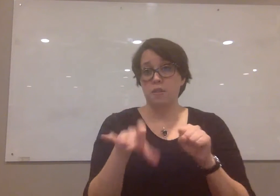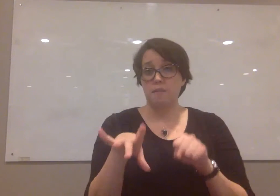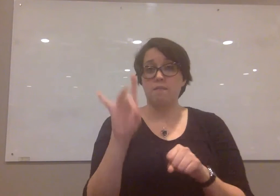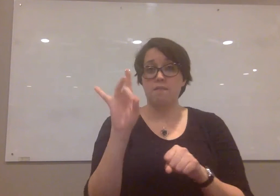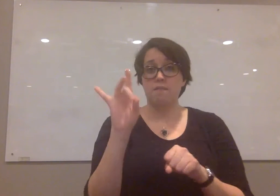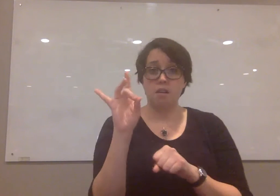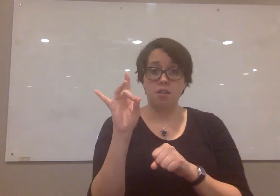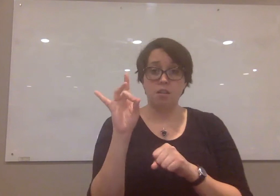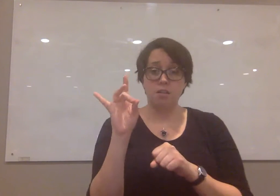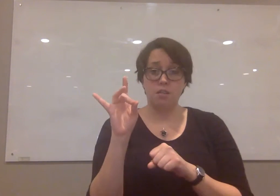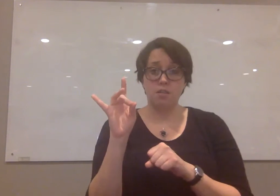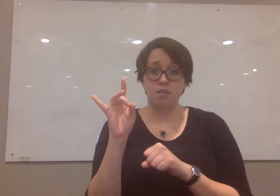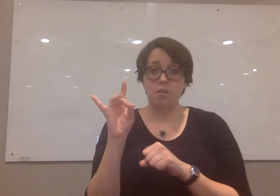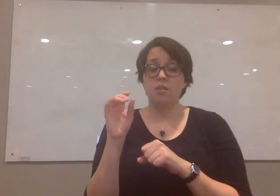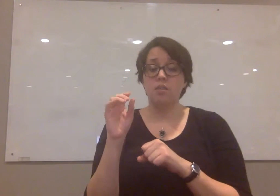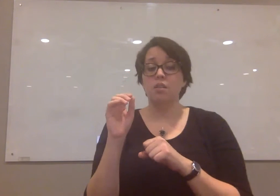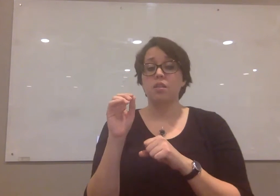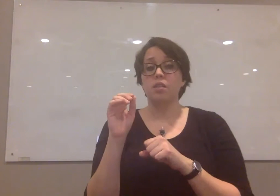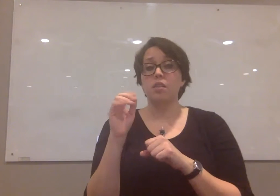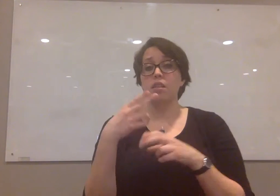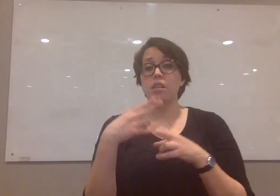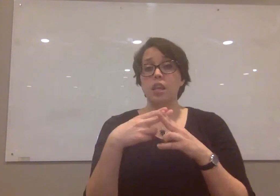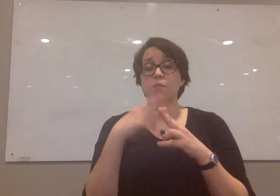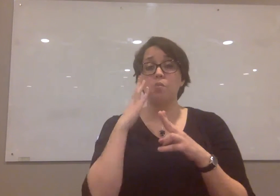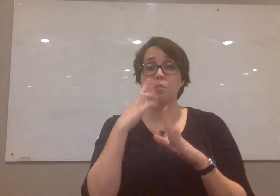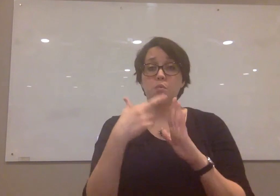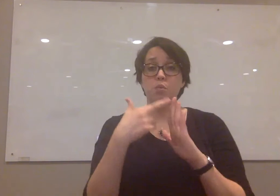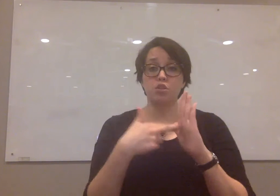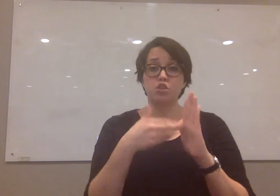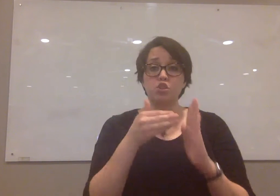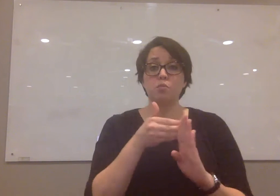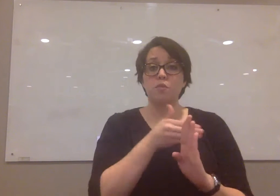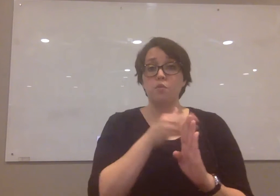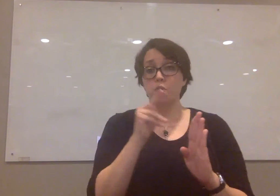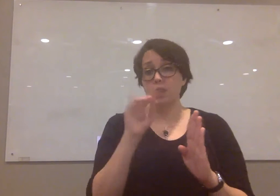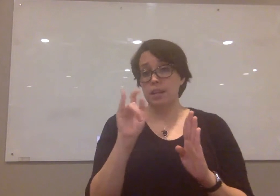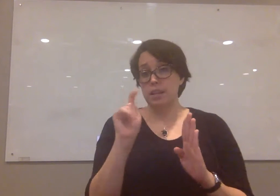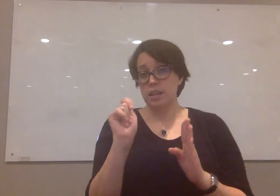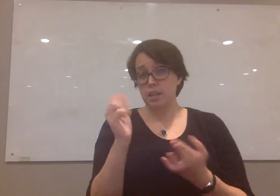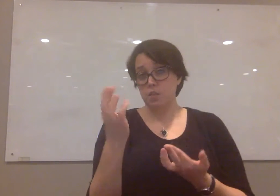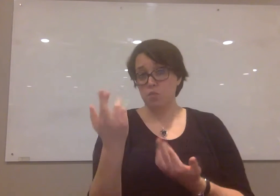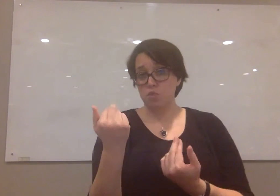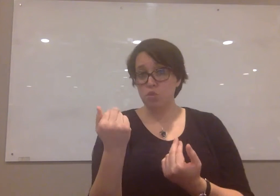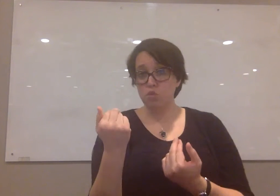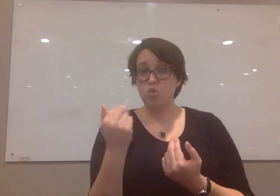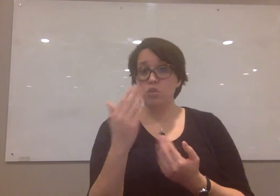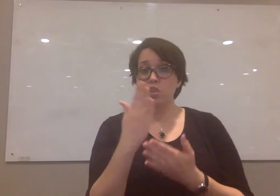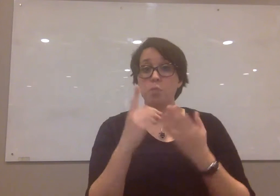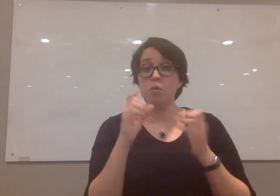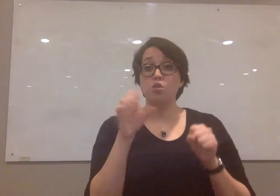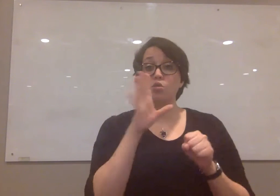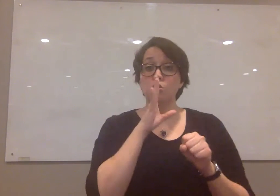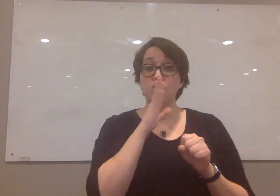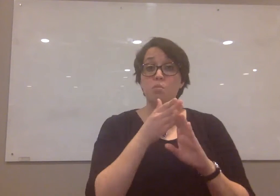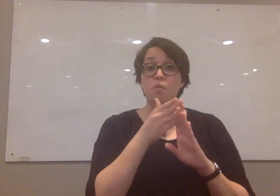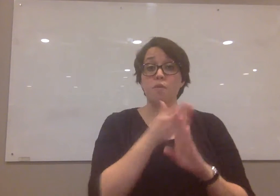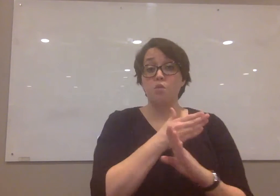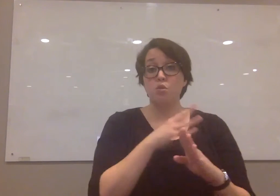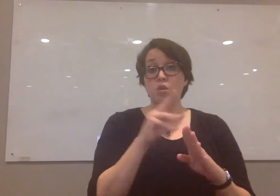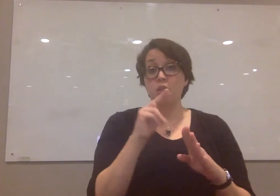that name gets registered before init returns. So someone could actually talk to you before you're actually started, and they could win the race. So